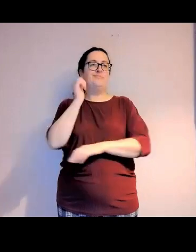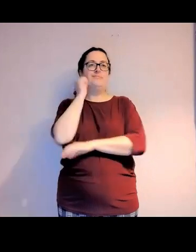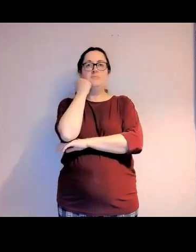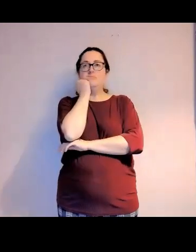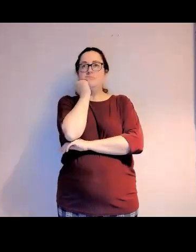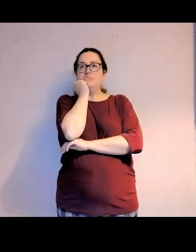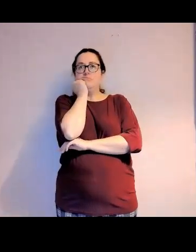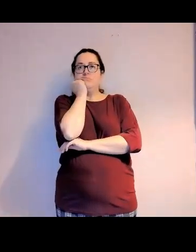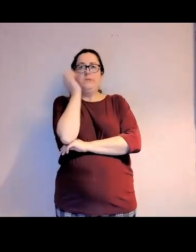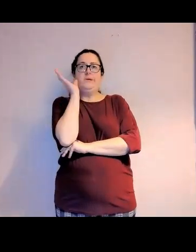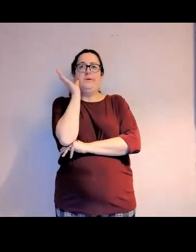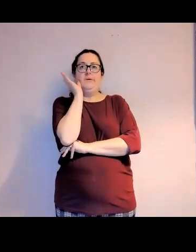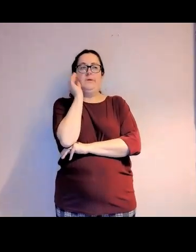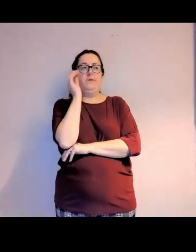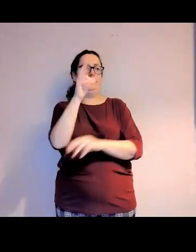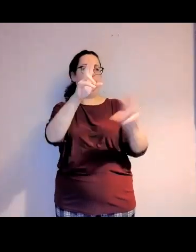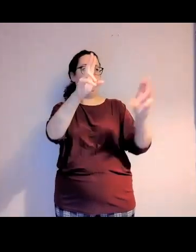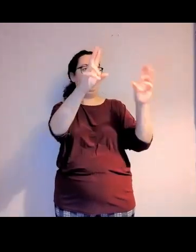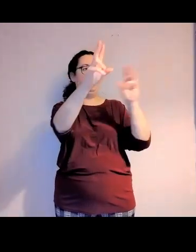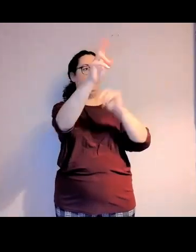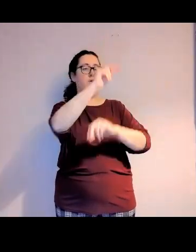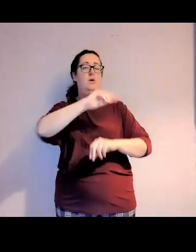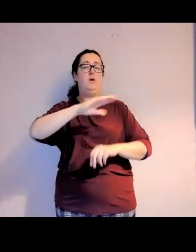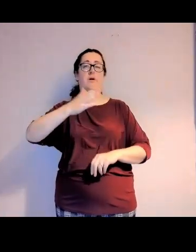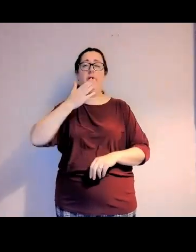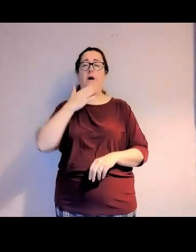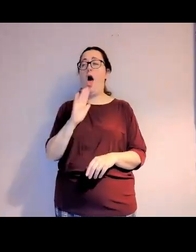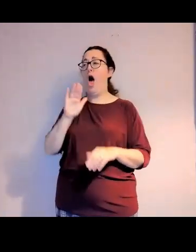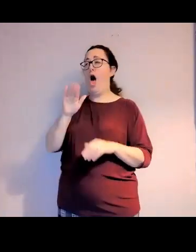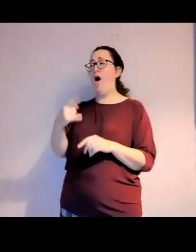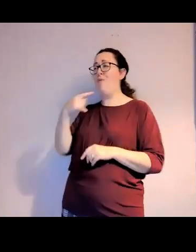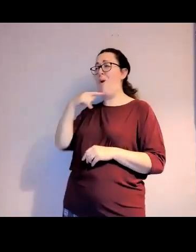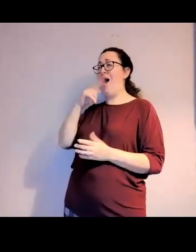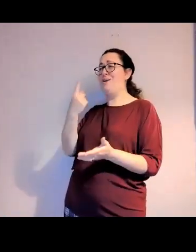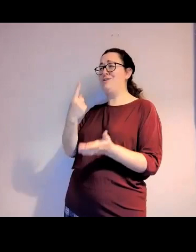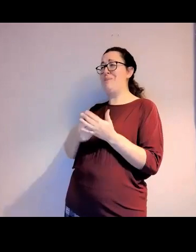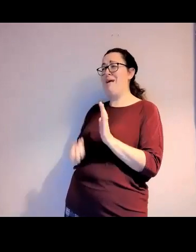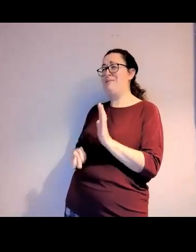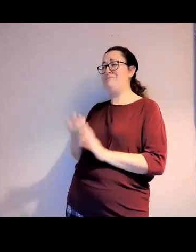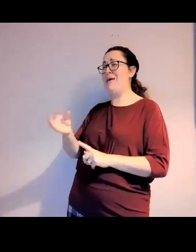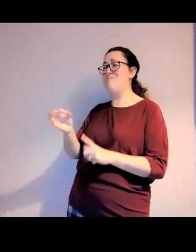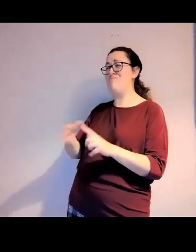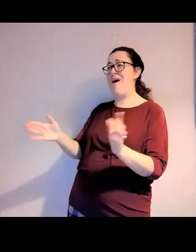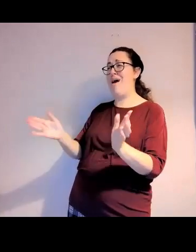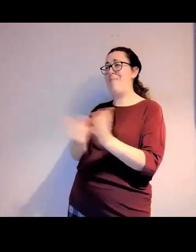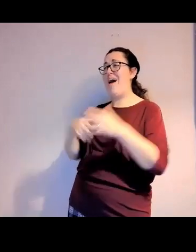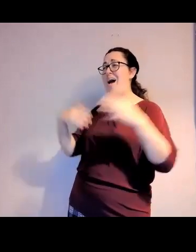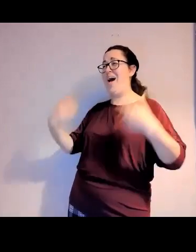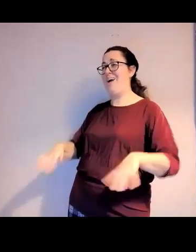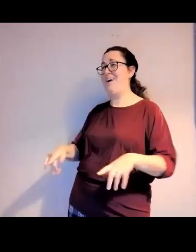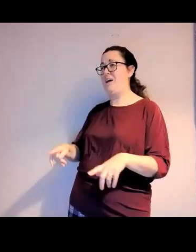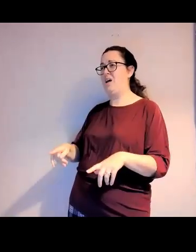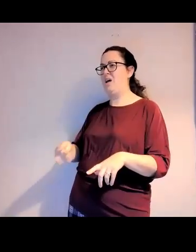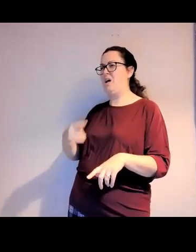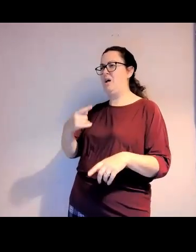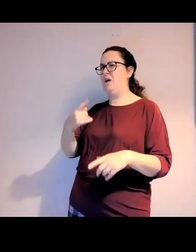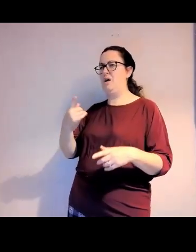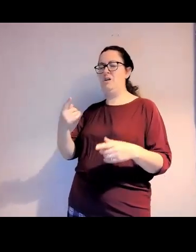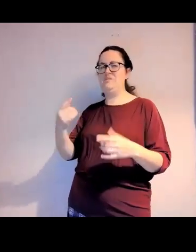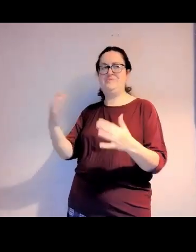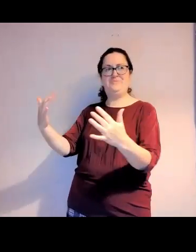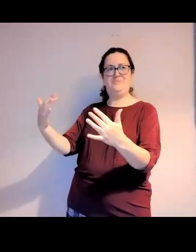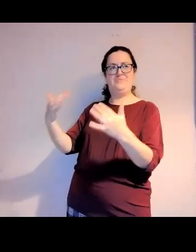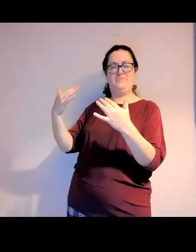banal conversation. Over £100 in Primark is your exclamation, flaunting it